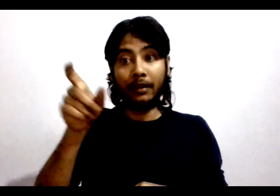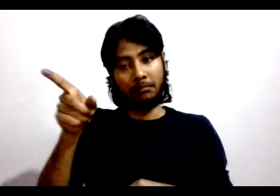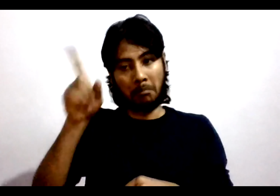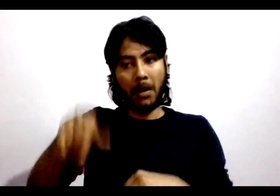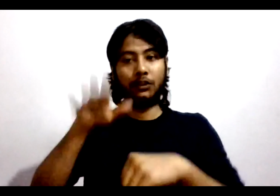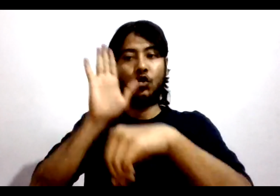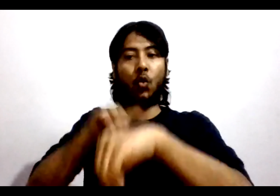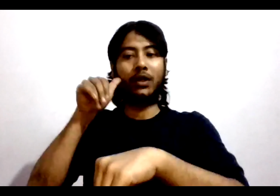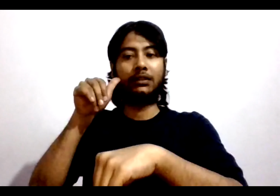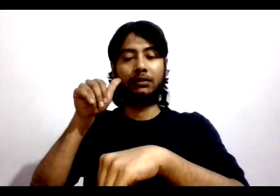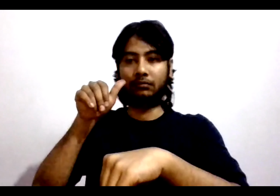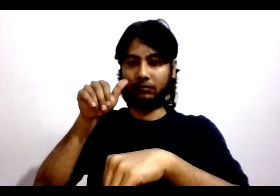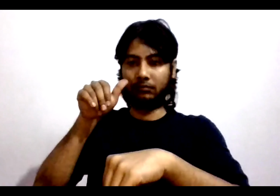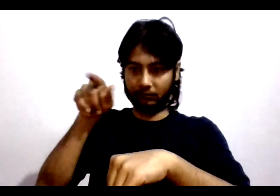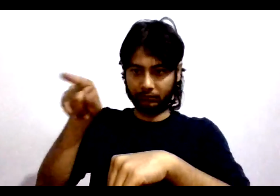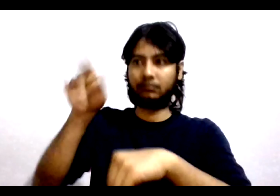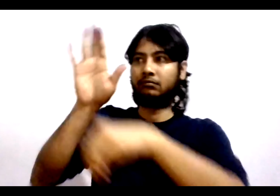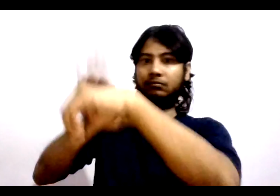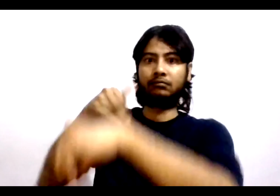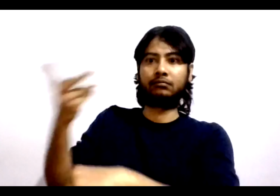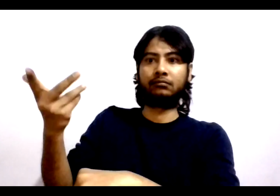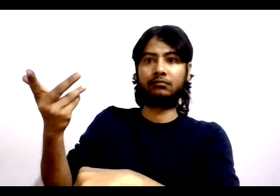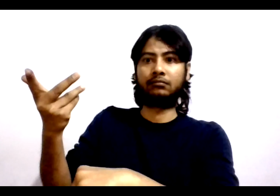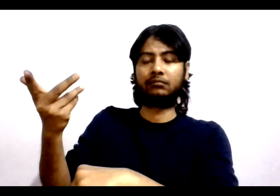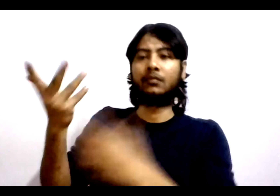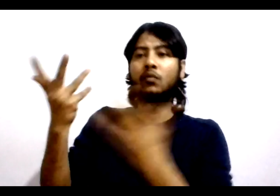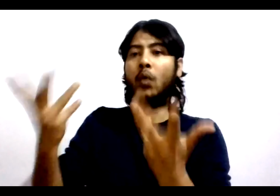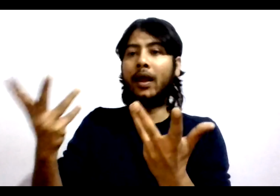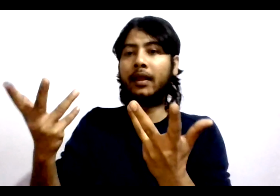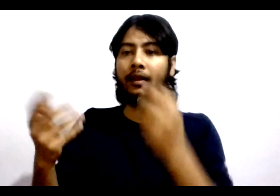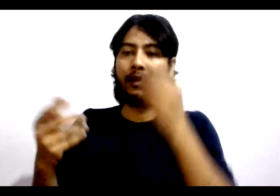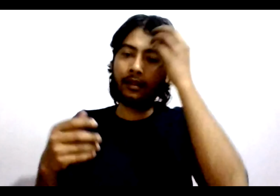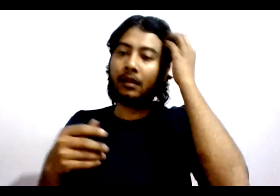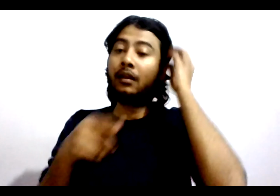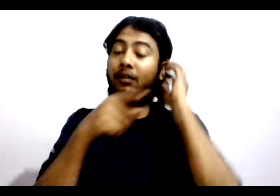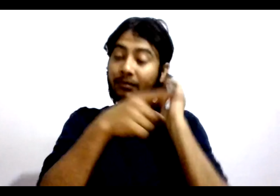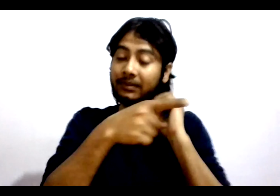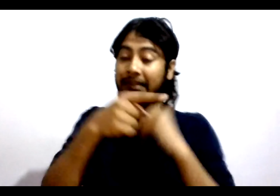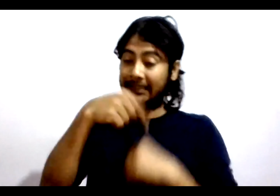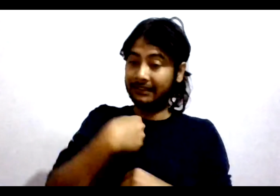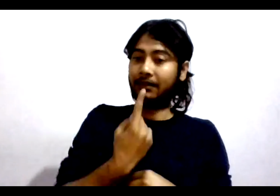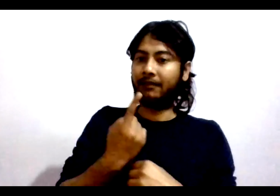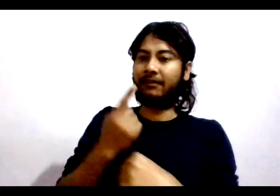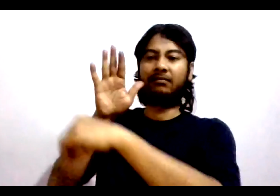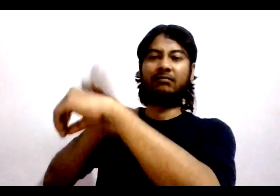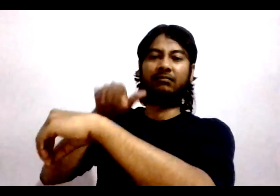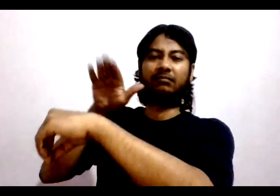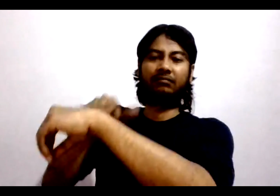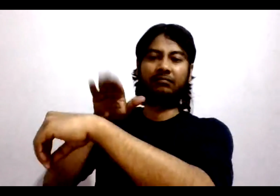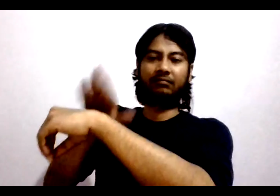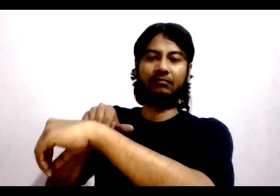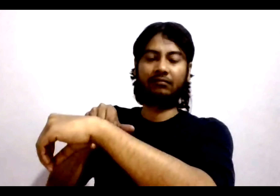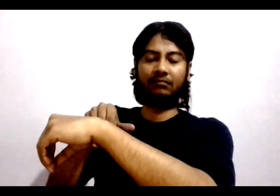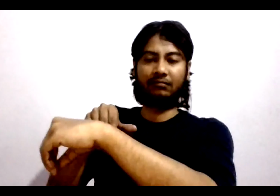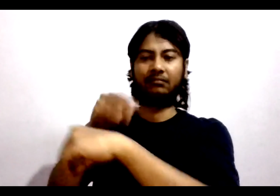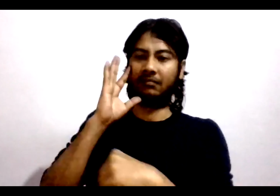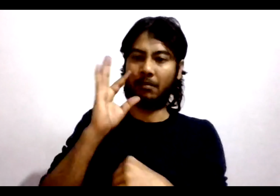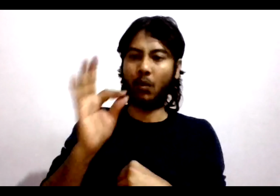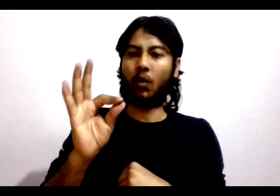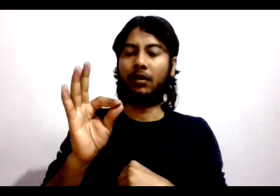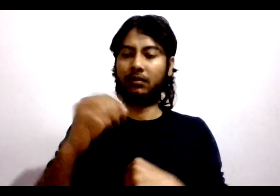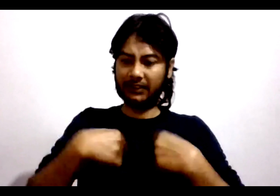something may not really happen subsequently, but eventually it is up to you, that you need to really,